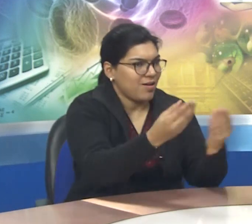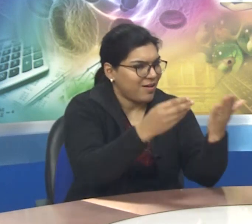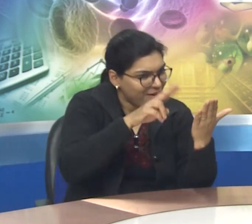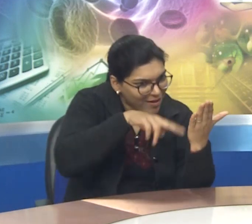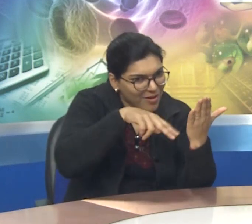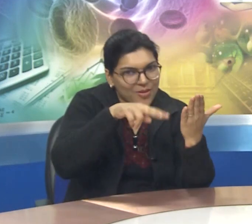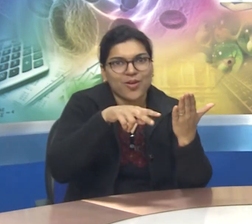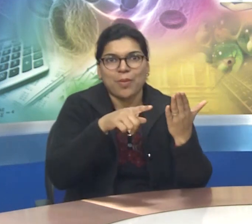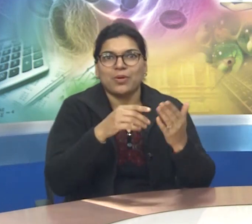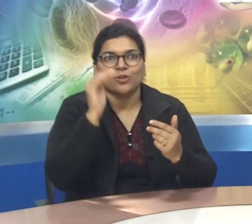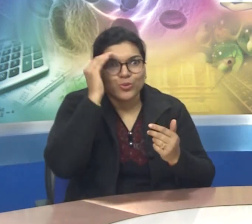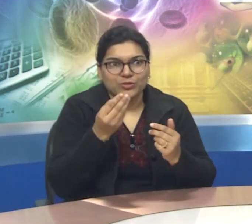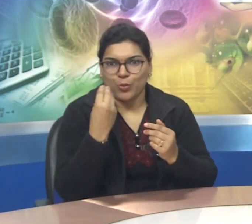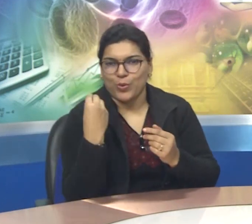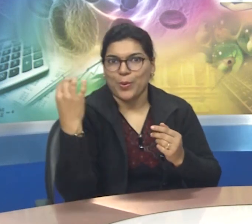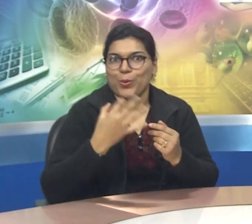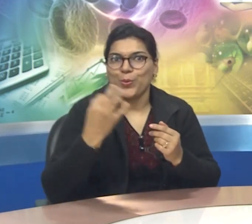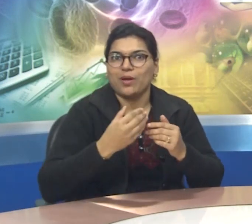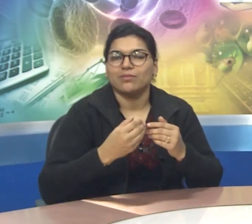of the readers to find every book its reader.